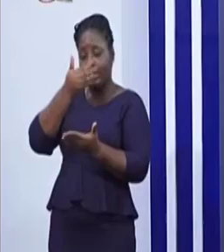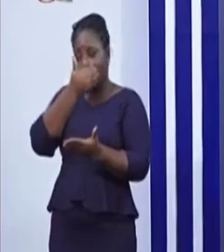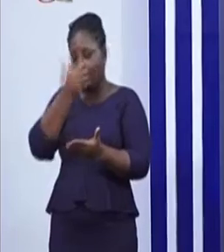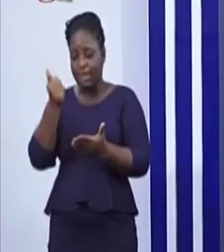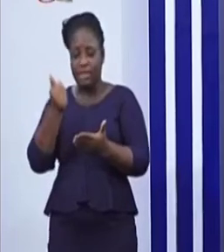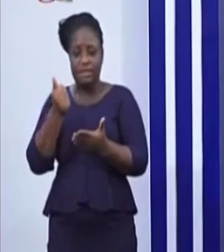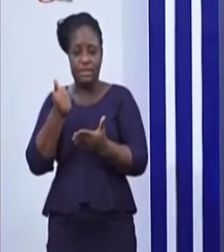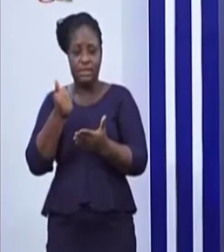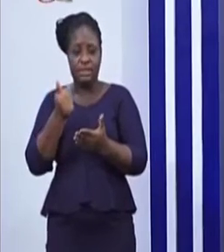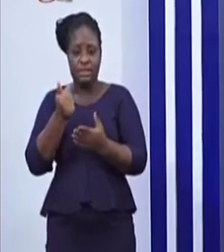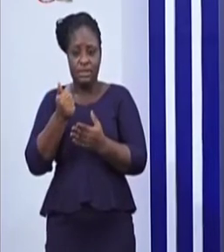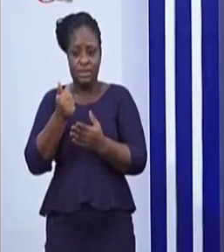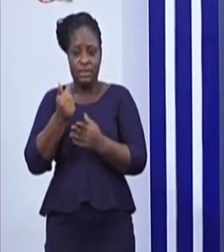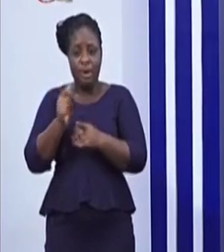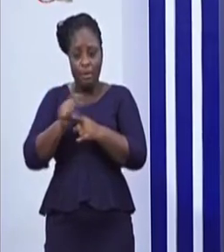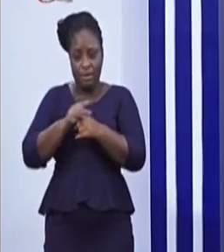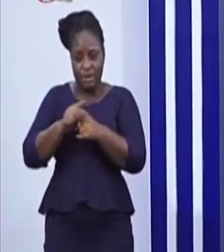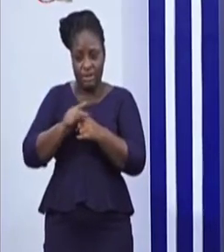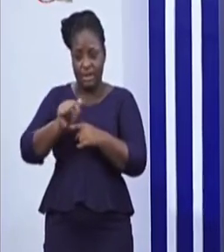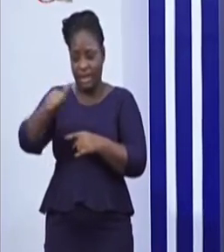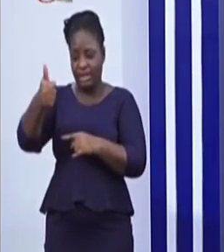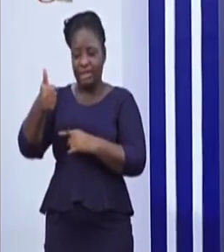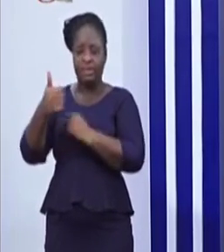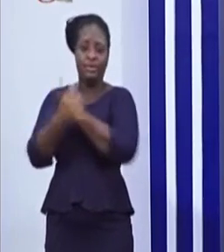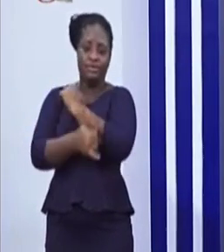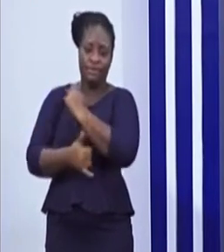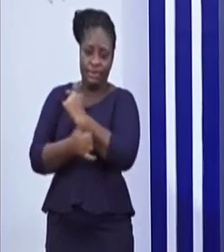happening in the other sites in the country.